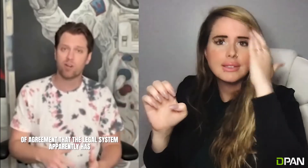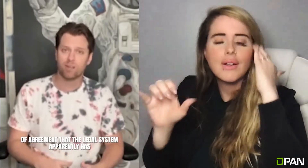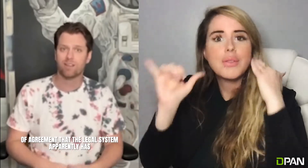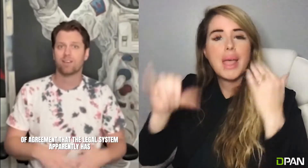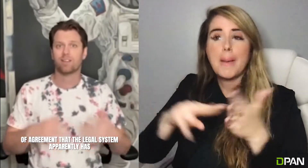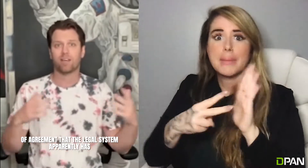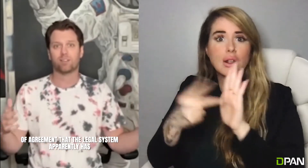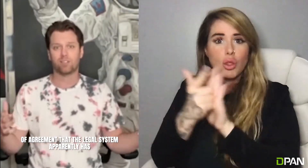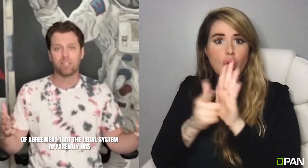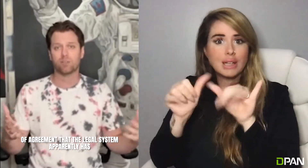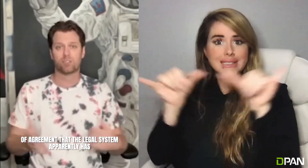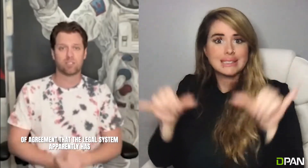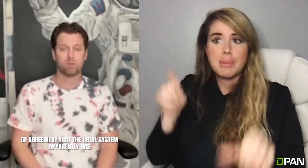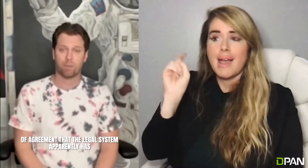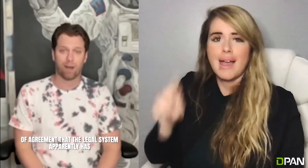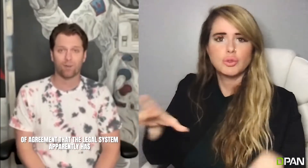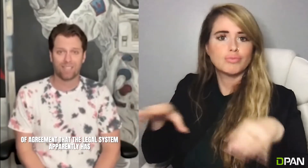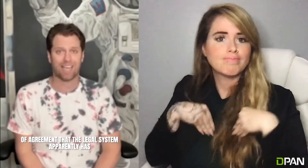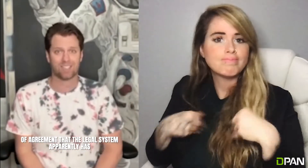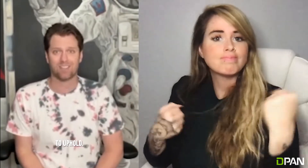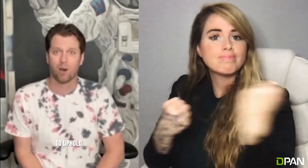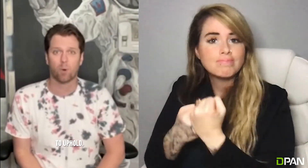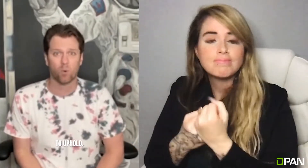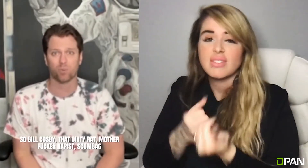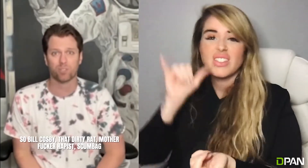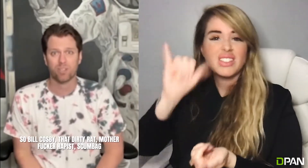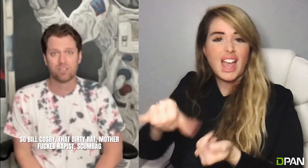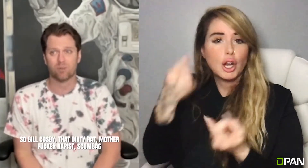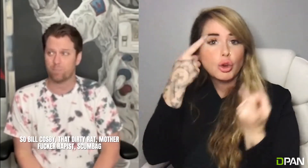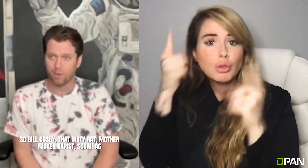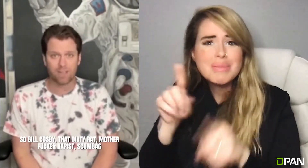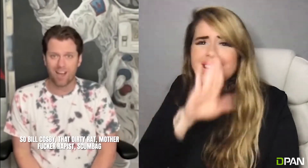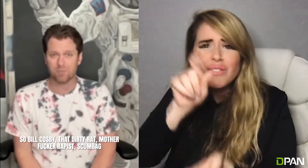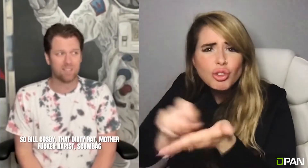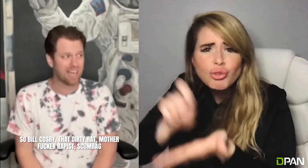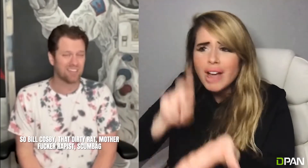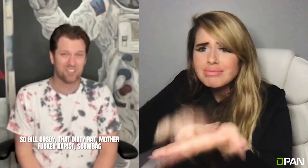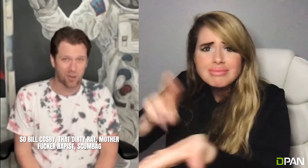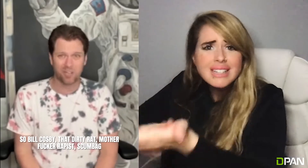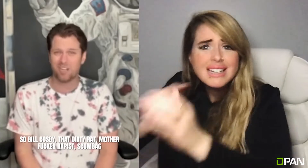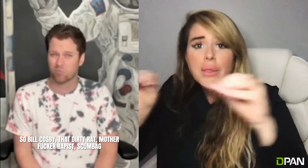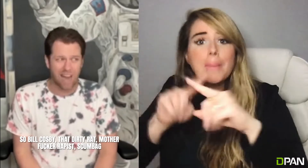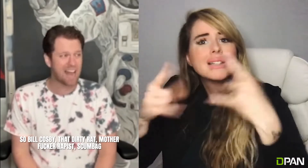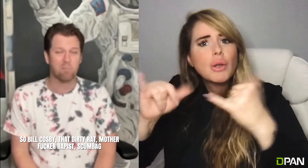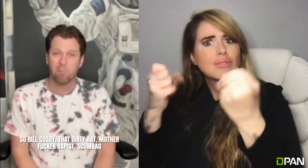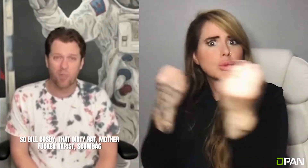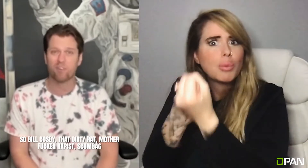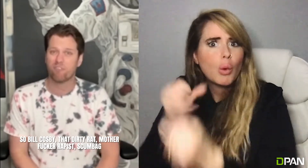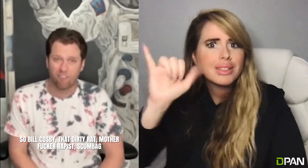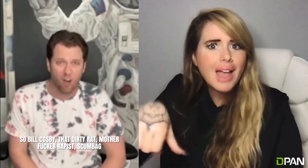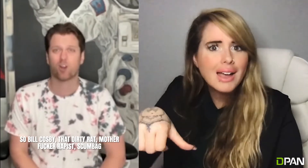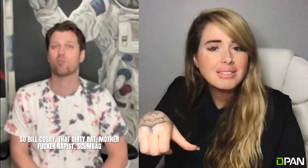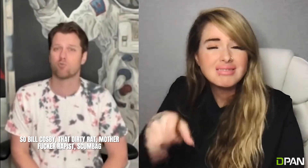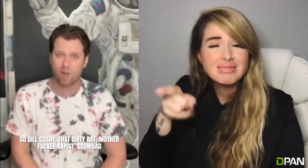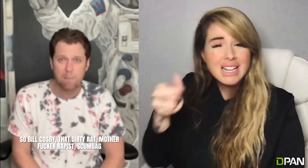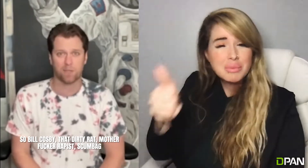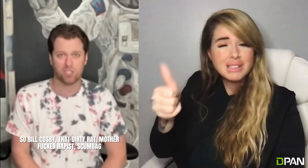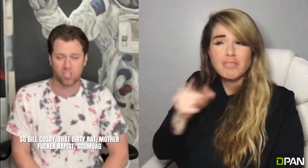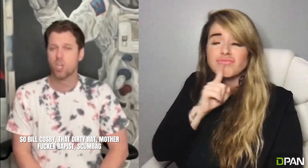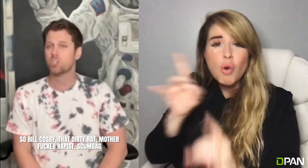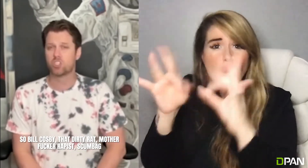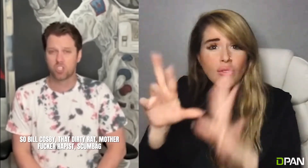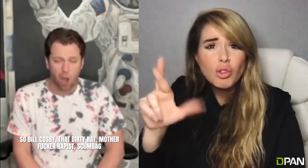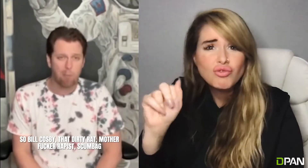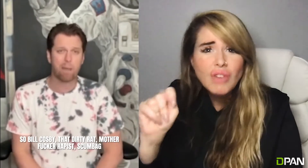of agreement that the legal system apparently has to uphold. So Bill Cosby, that dirty rat motherfucker